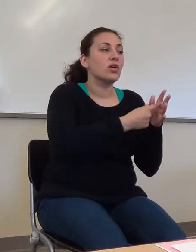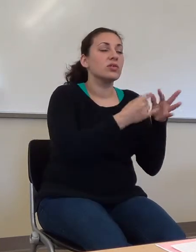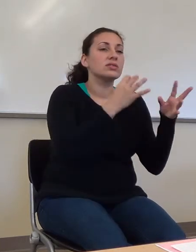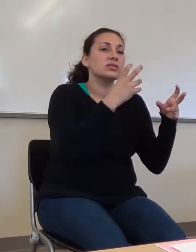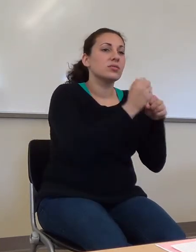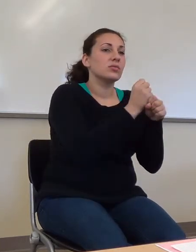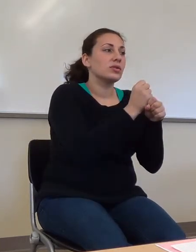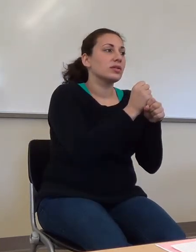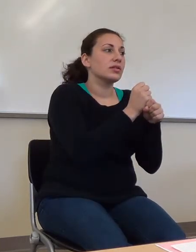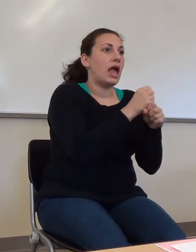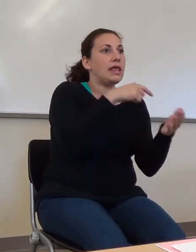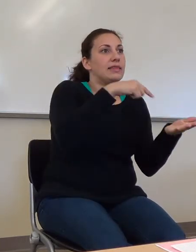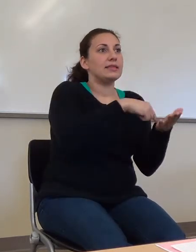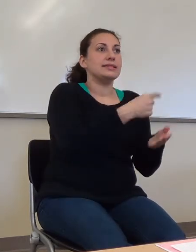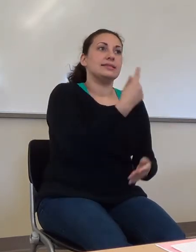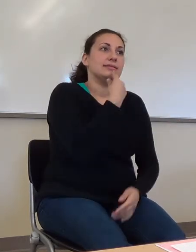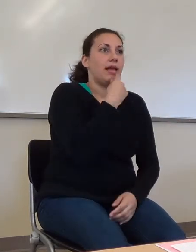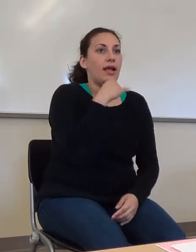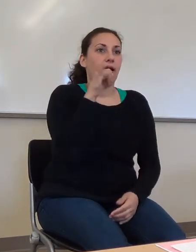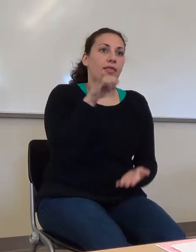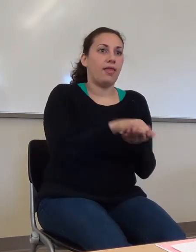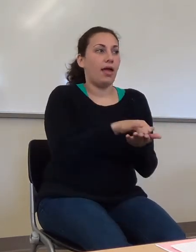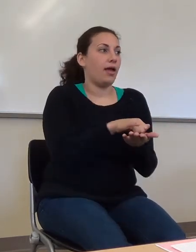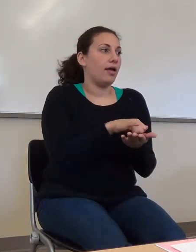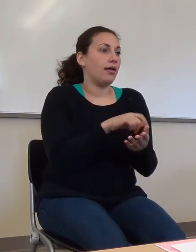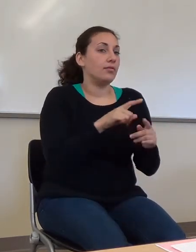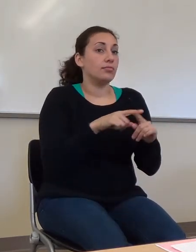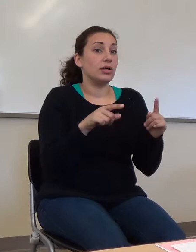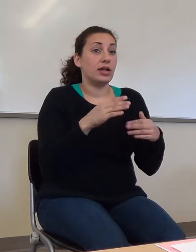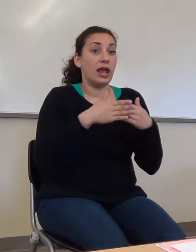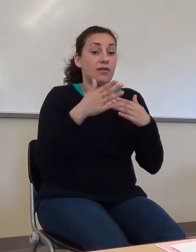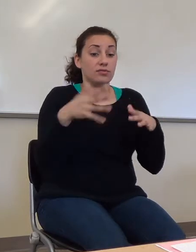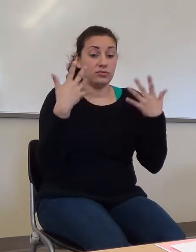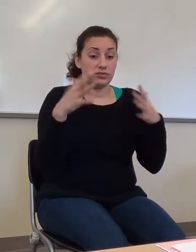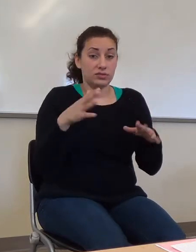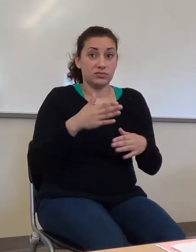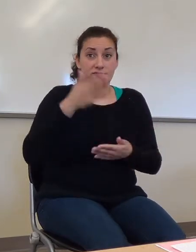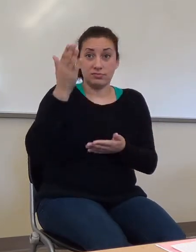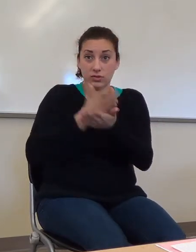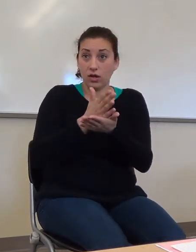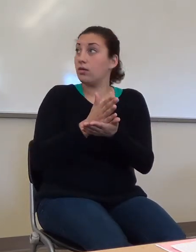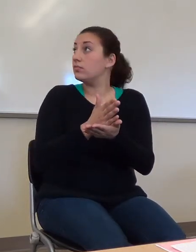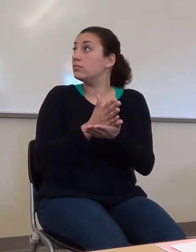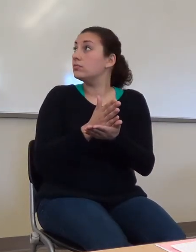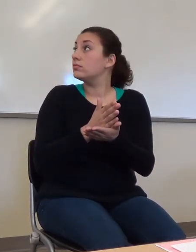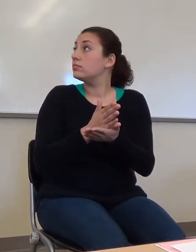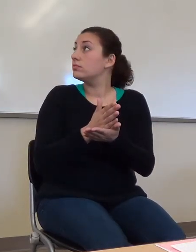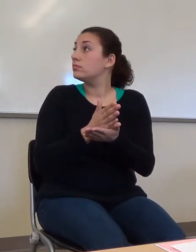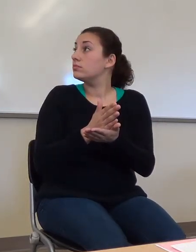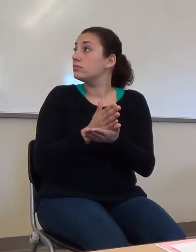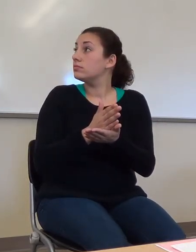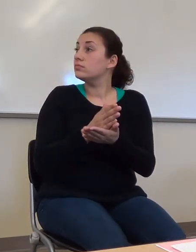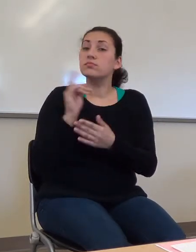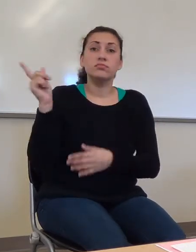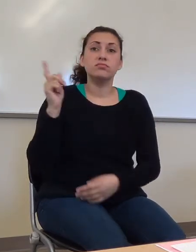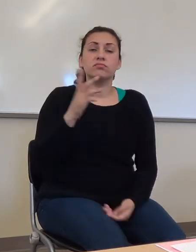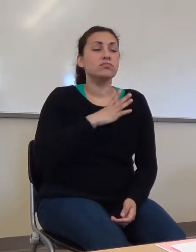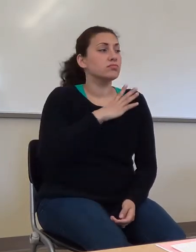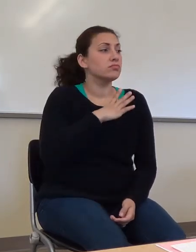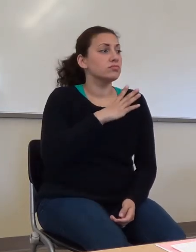saying that. But once she cut that out, this was also